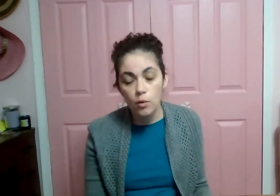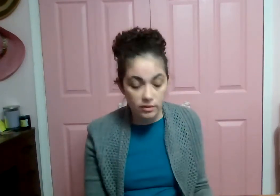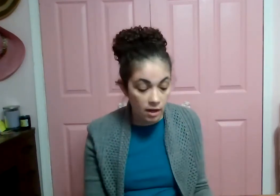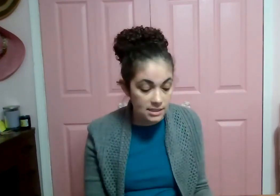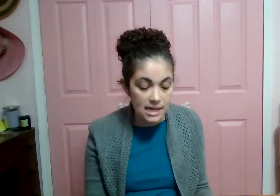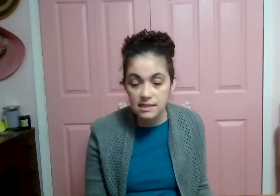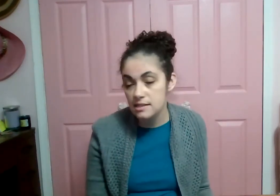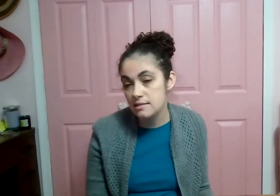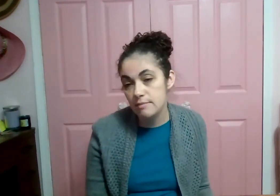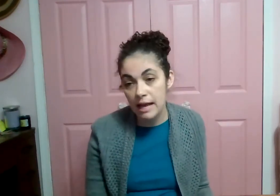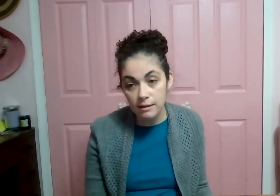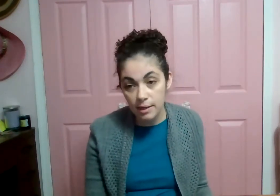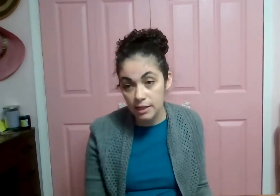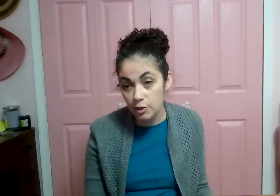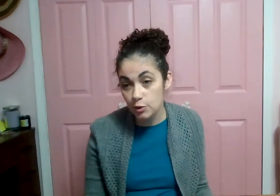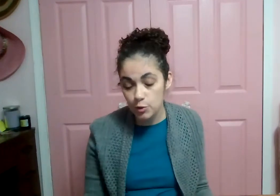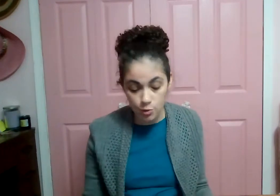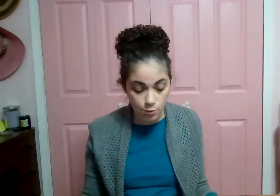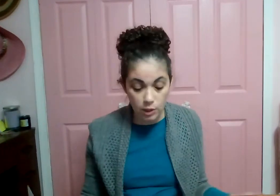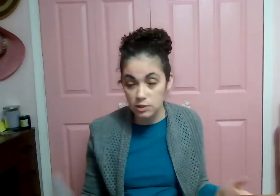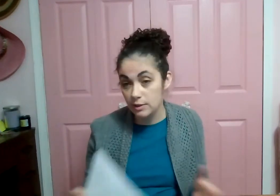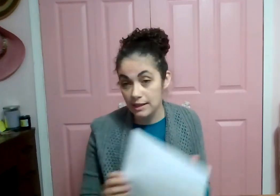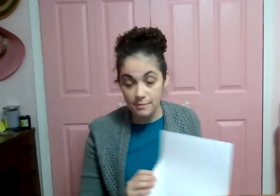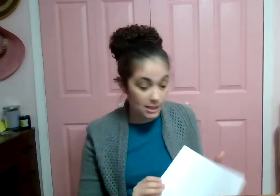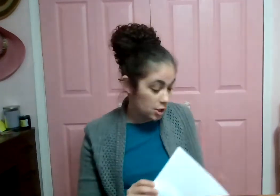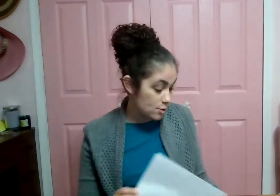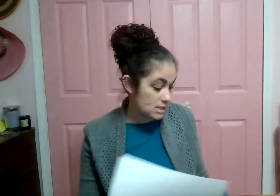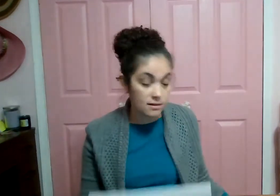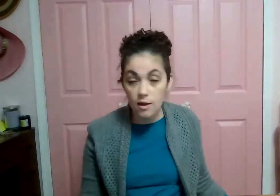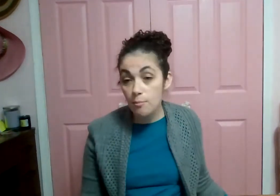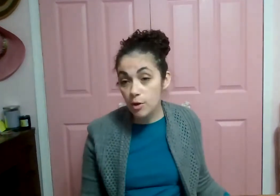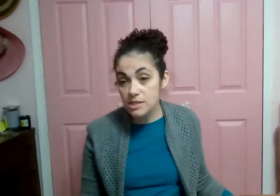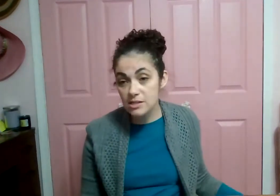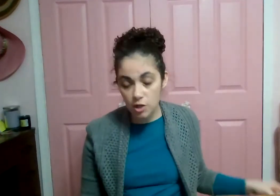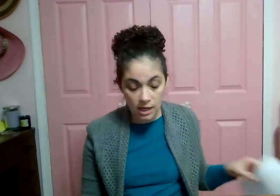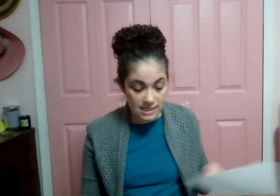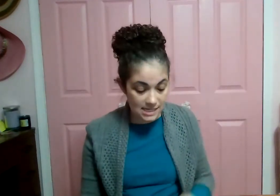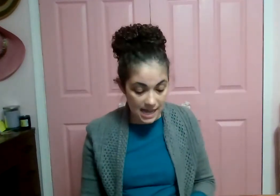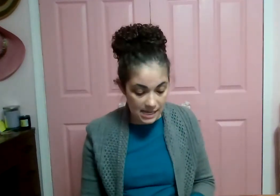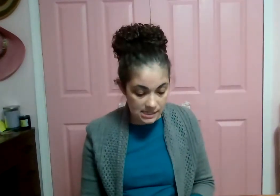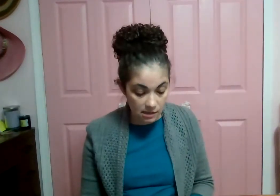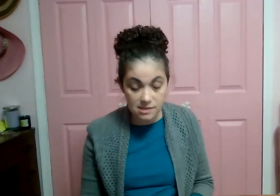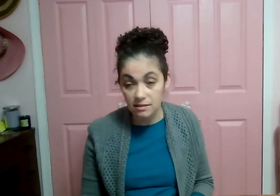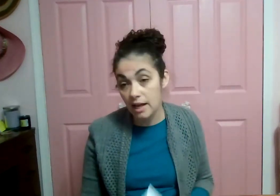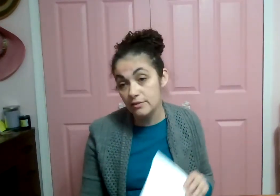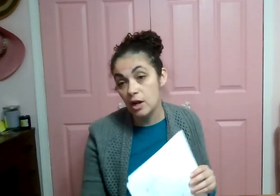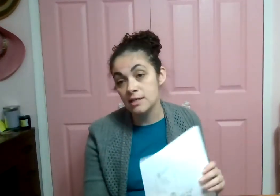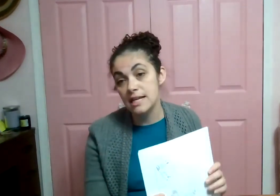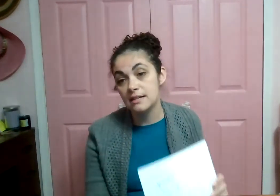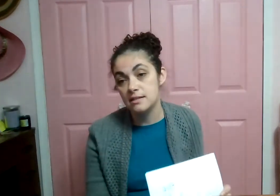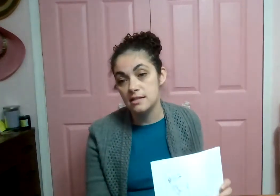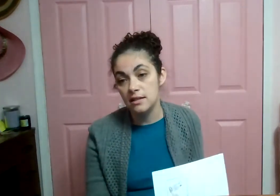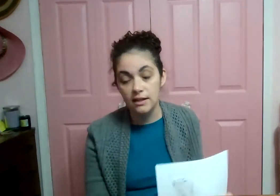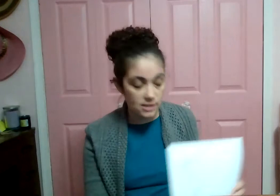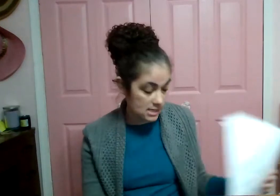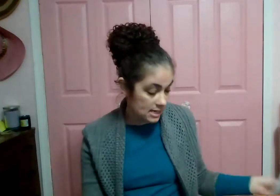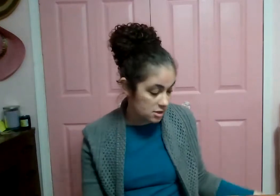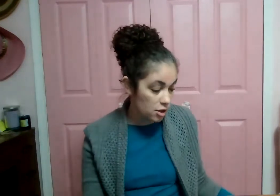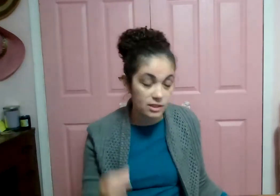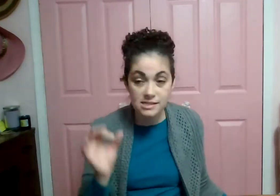with context. Anybody who works with anybody knows most of these are context. ASL is a lot of context because a lot of the signs look the